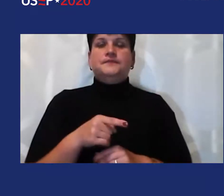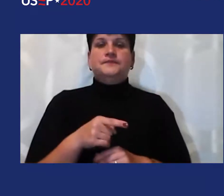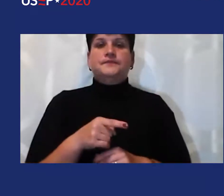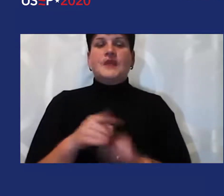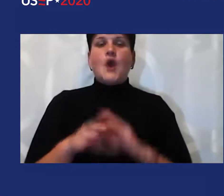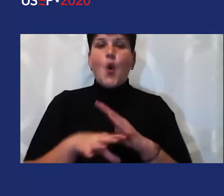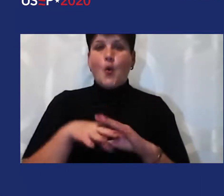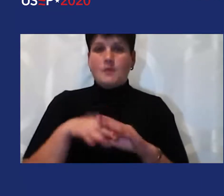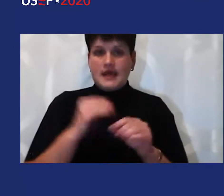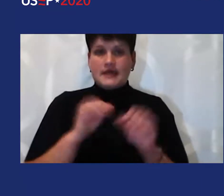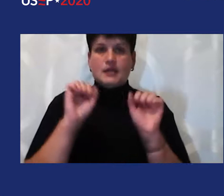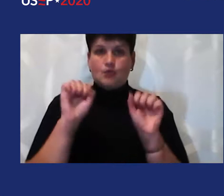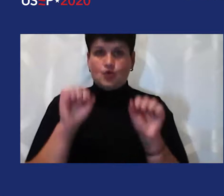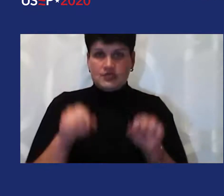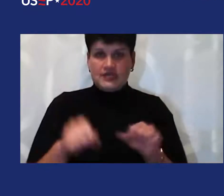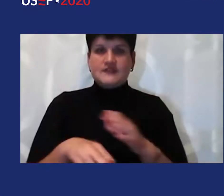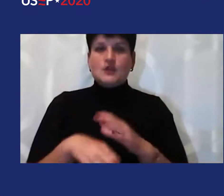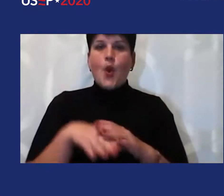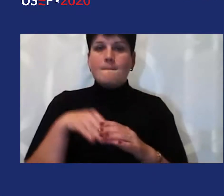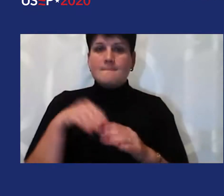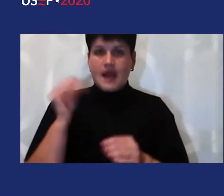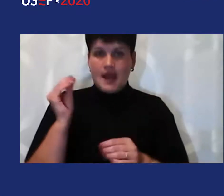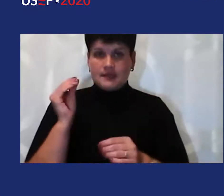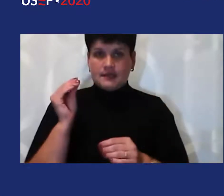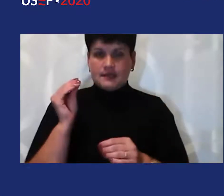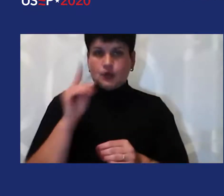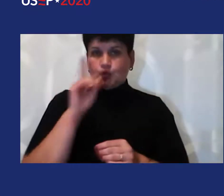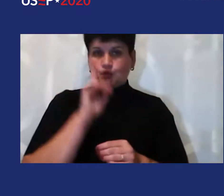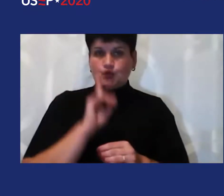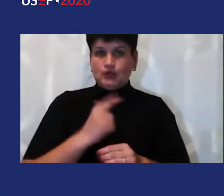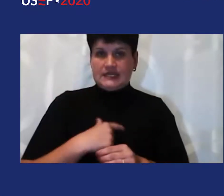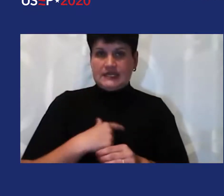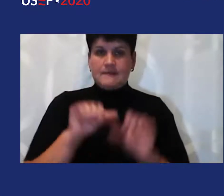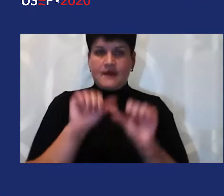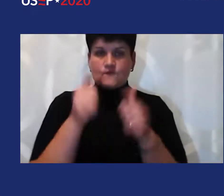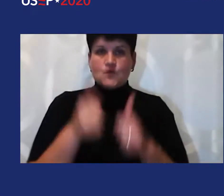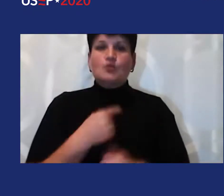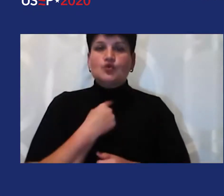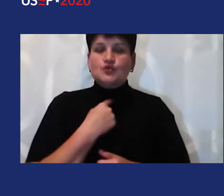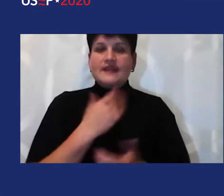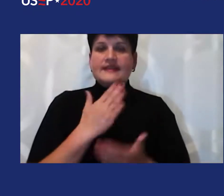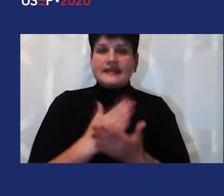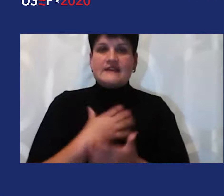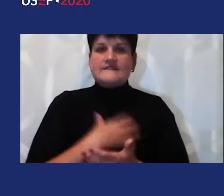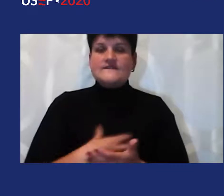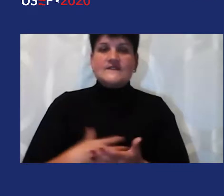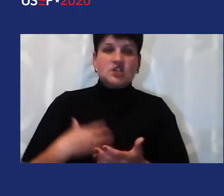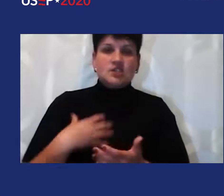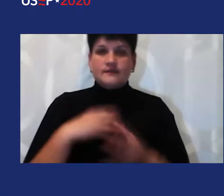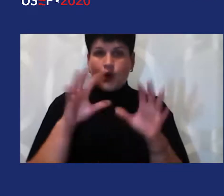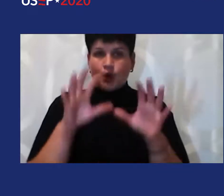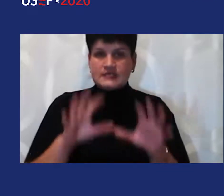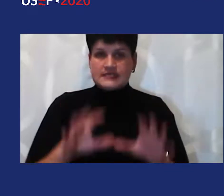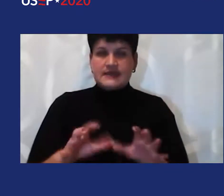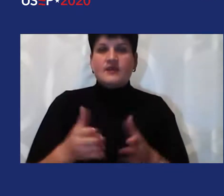The importance and the possibility to choose the most